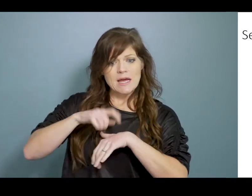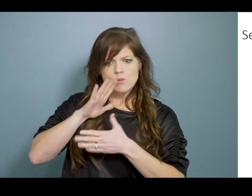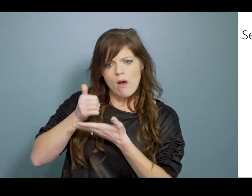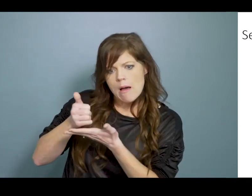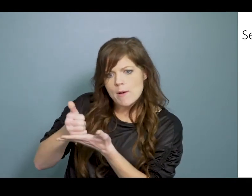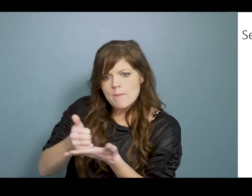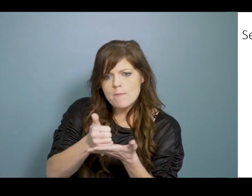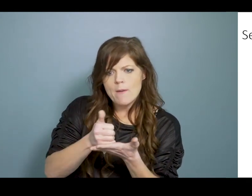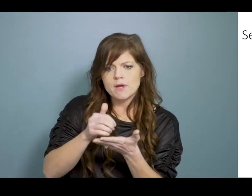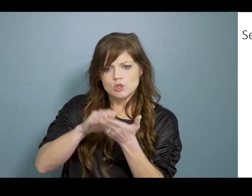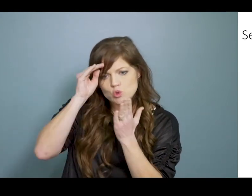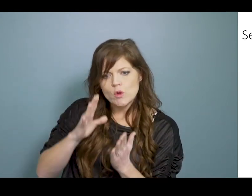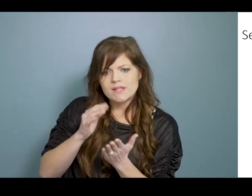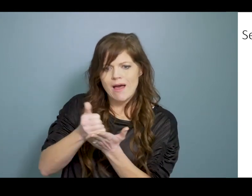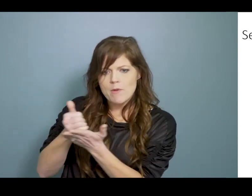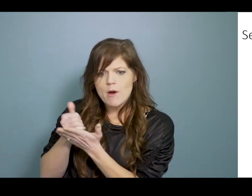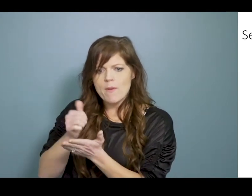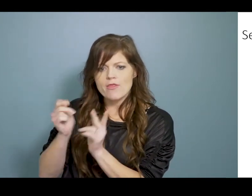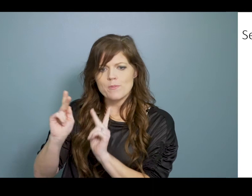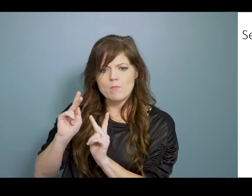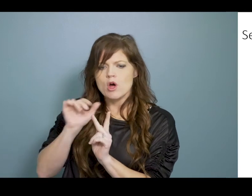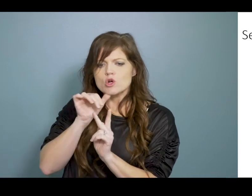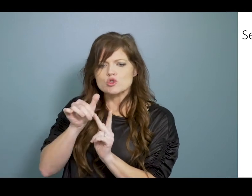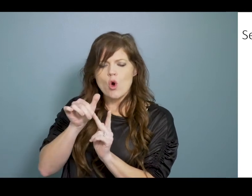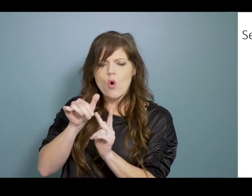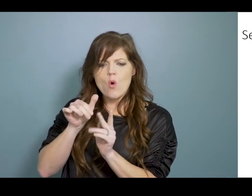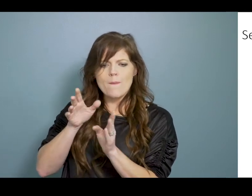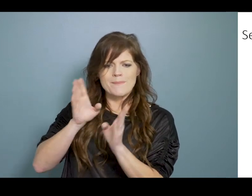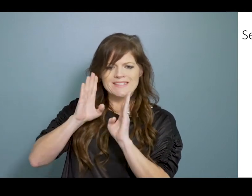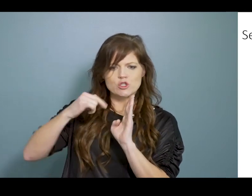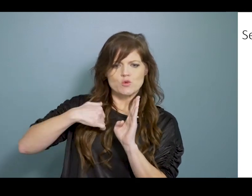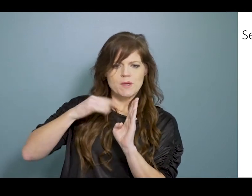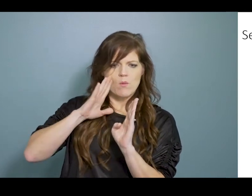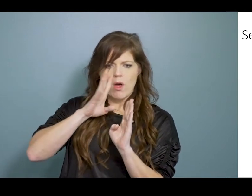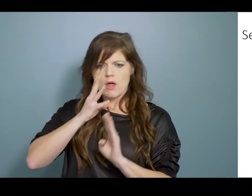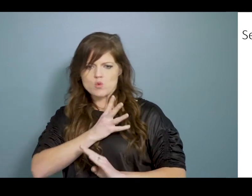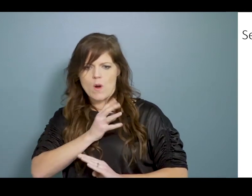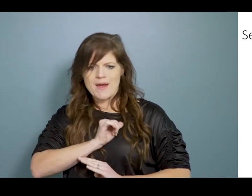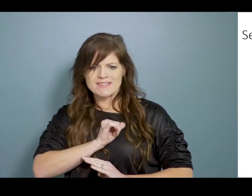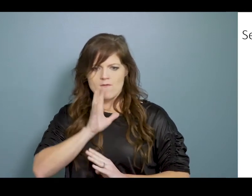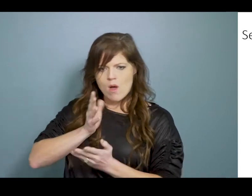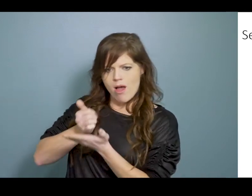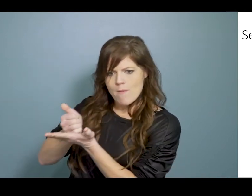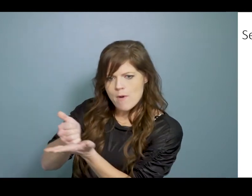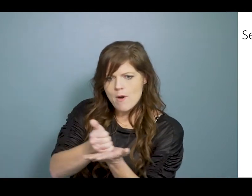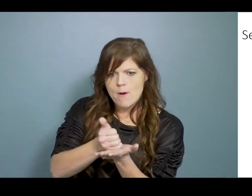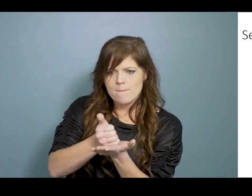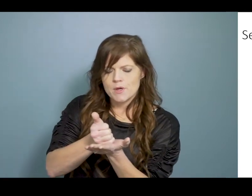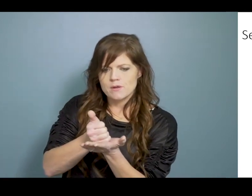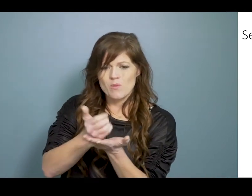what I really need is to pay attention to my self-care related to social